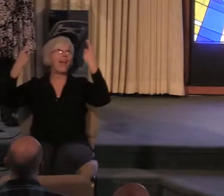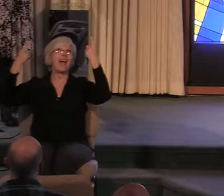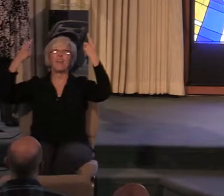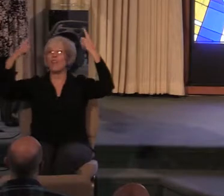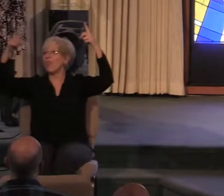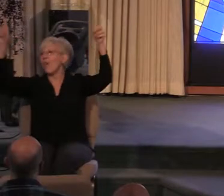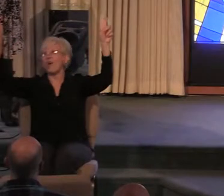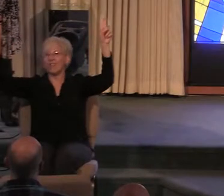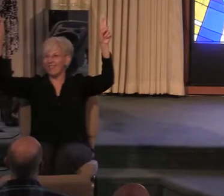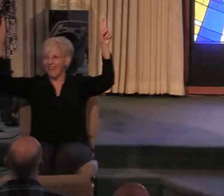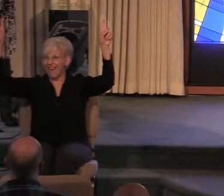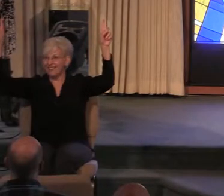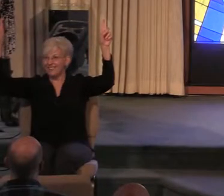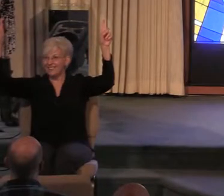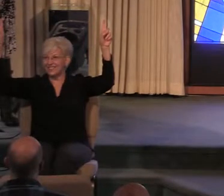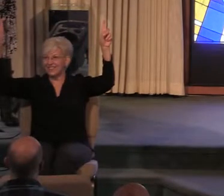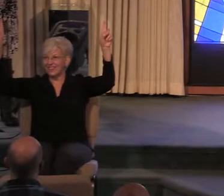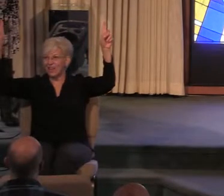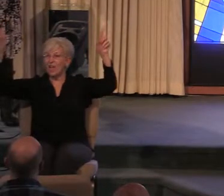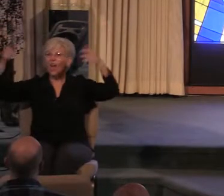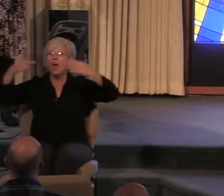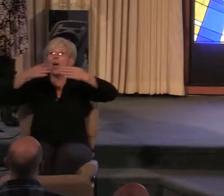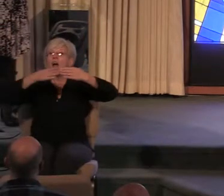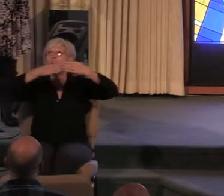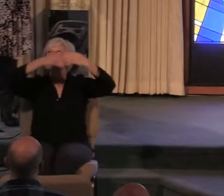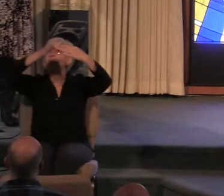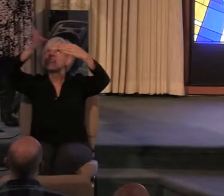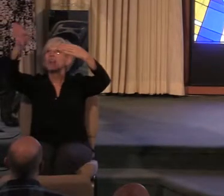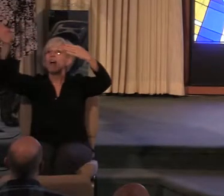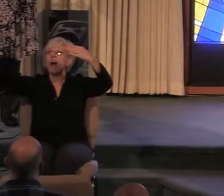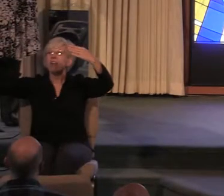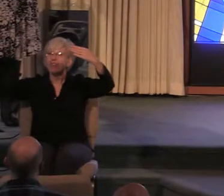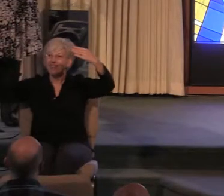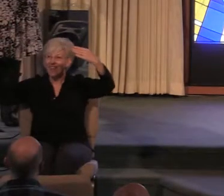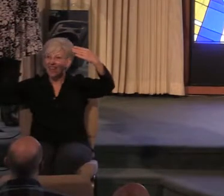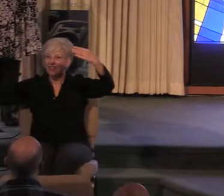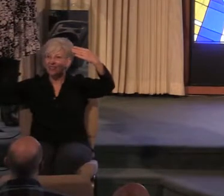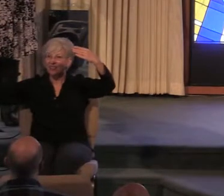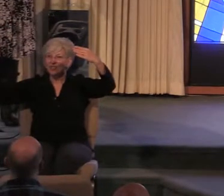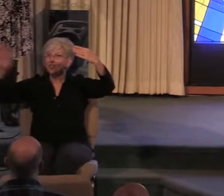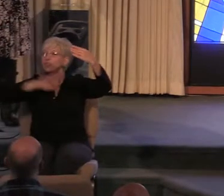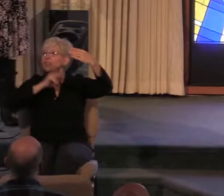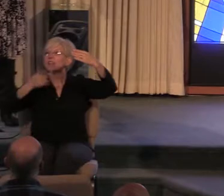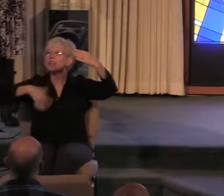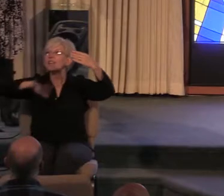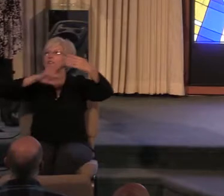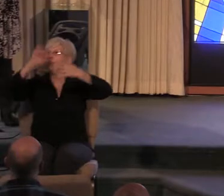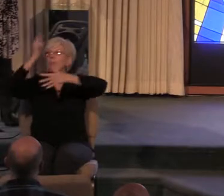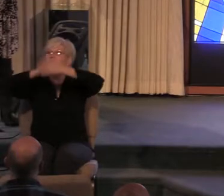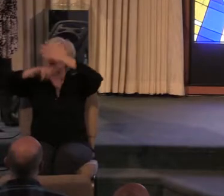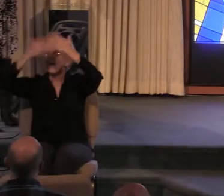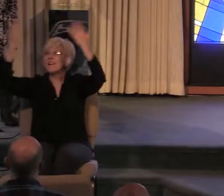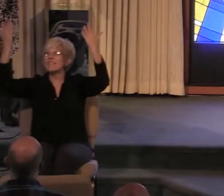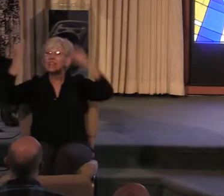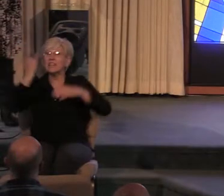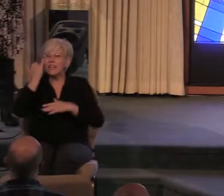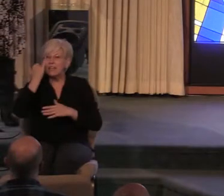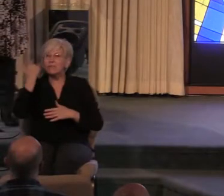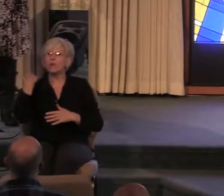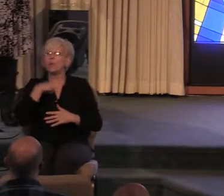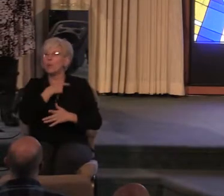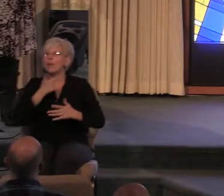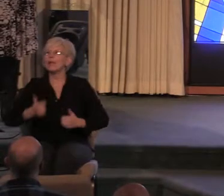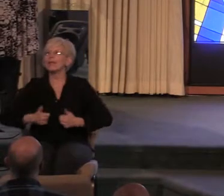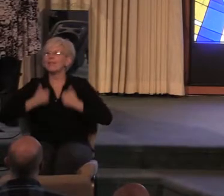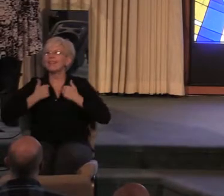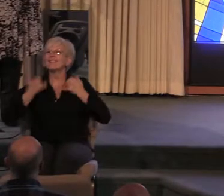unlock the gate to the kingdom of heaven if we live now,